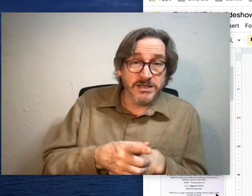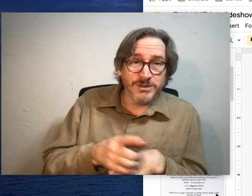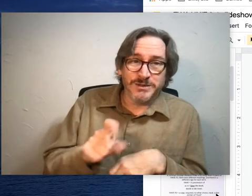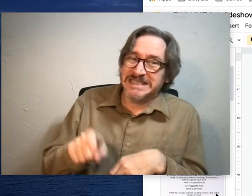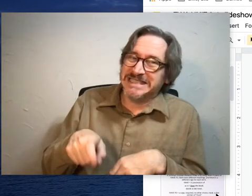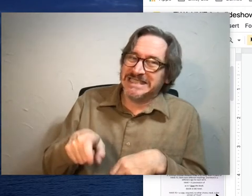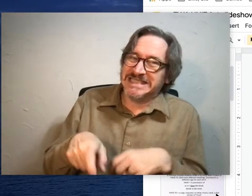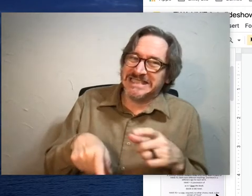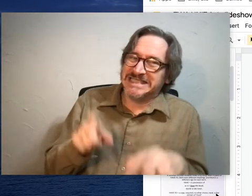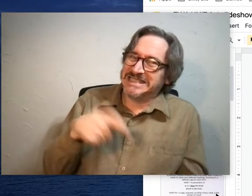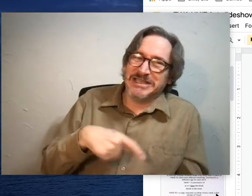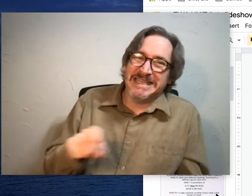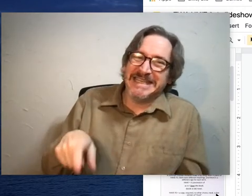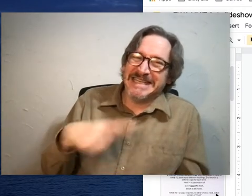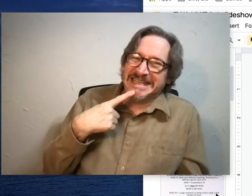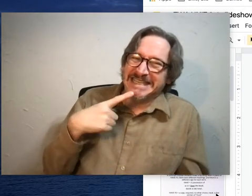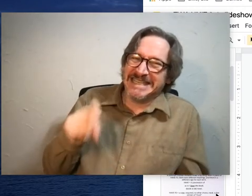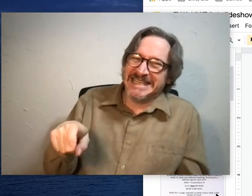need to.